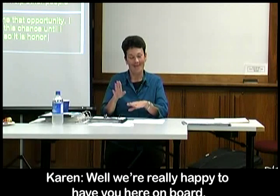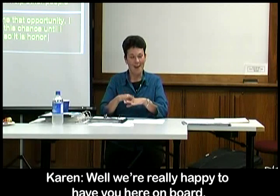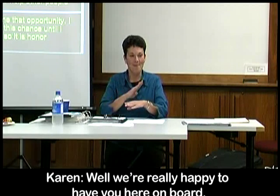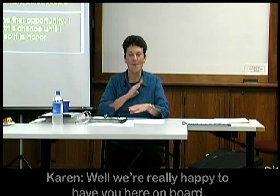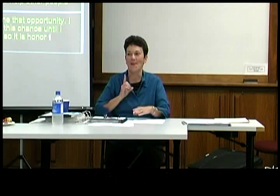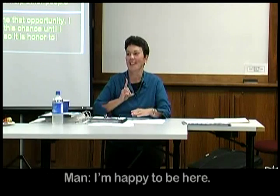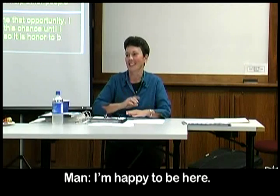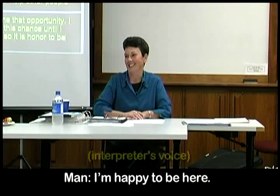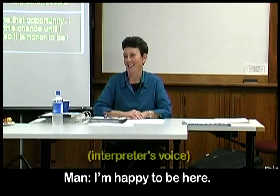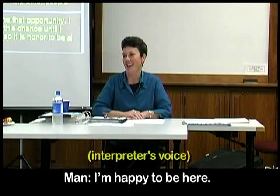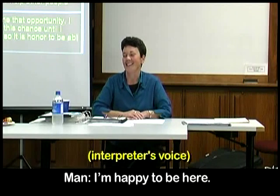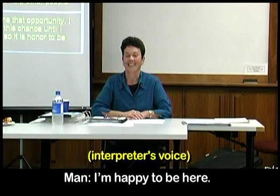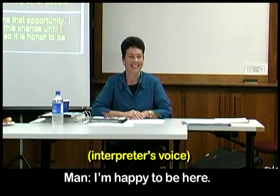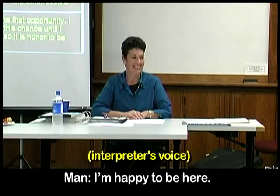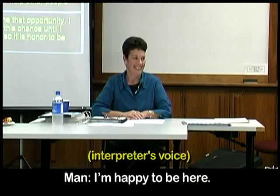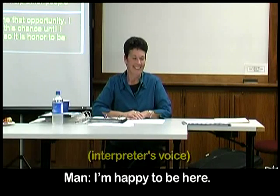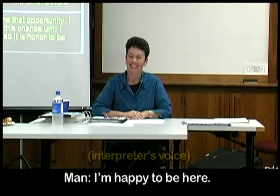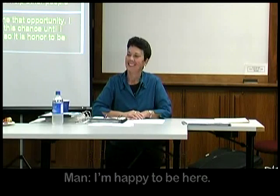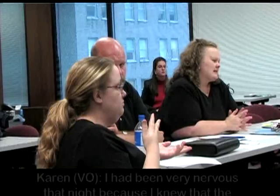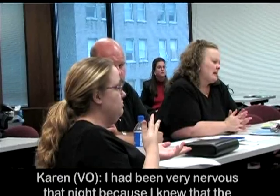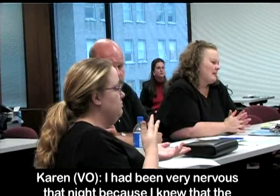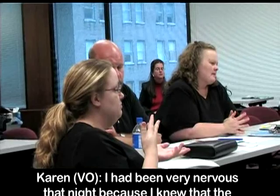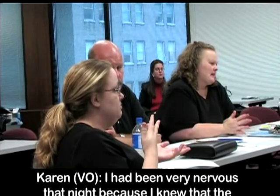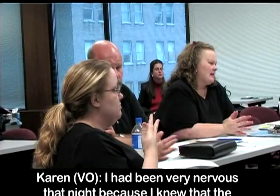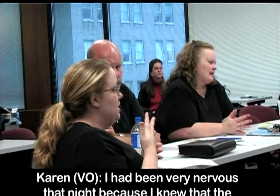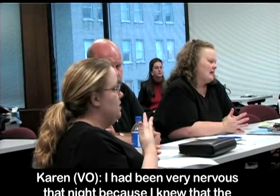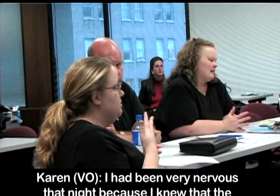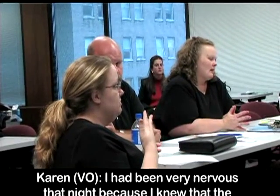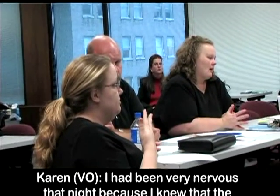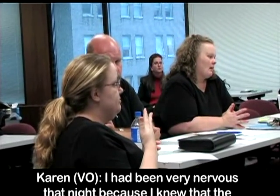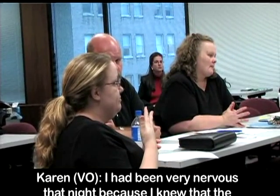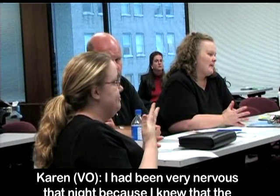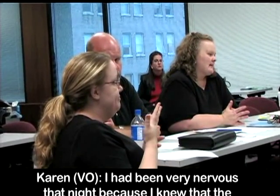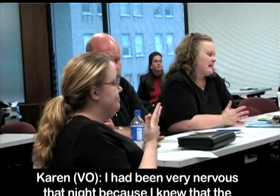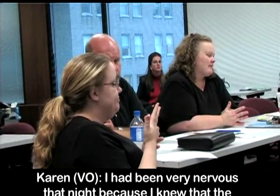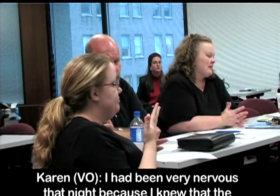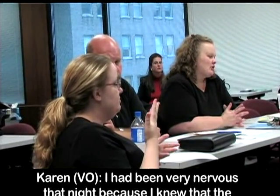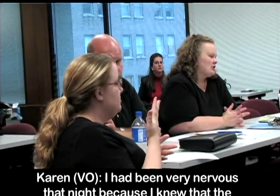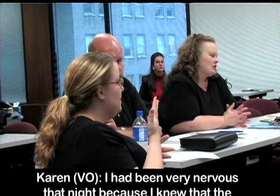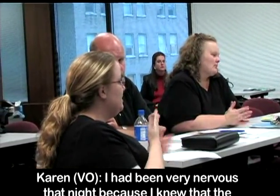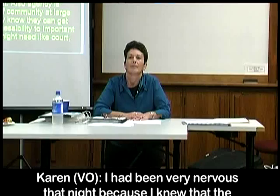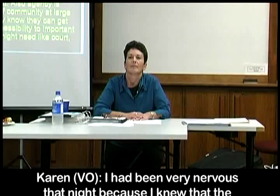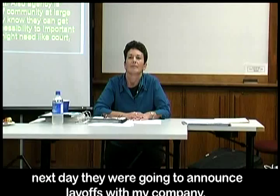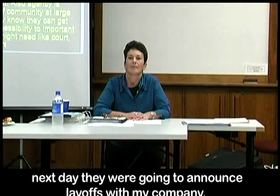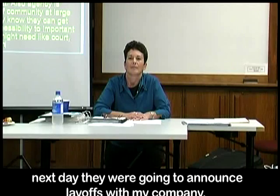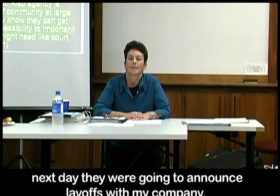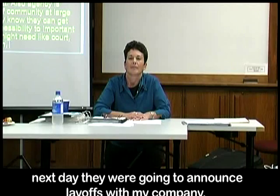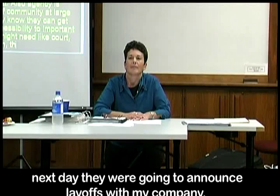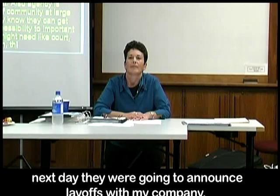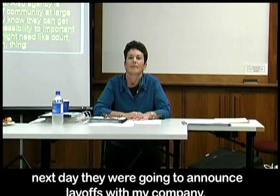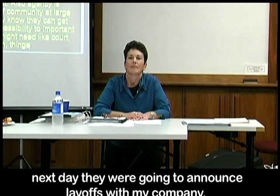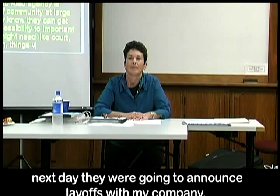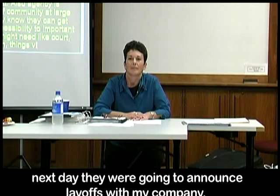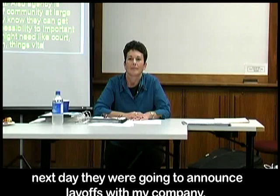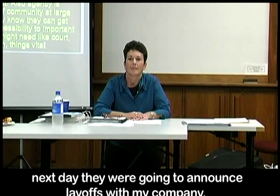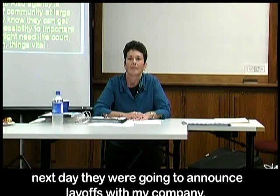on board. Yeah. I had been very nervous that night because I knew that the next day they were going to